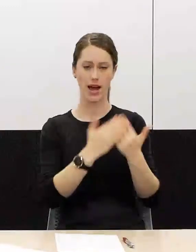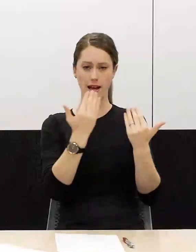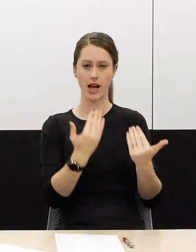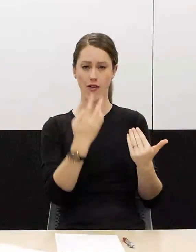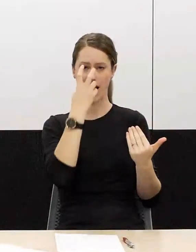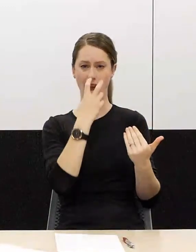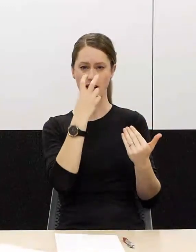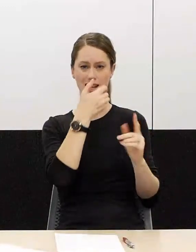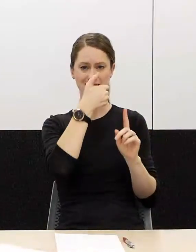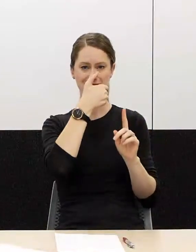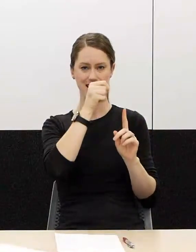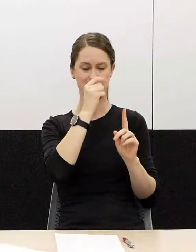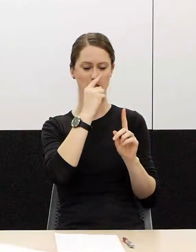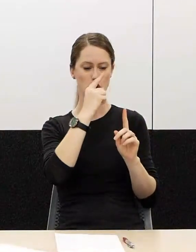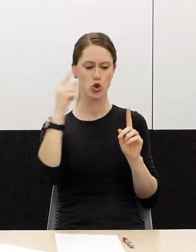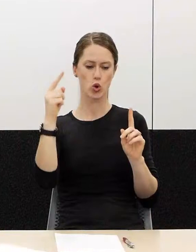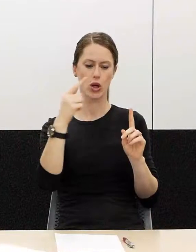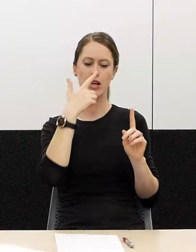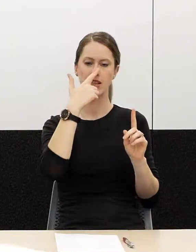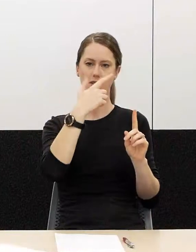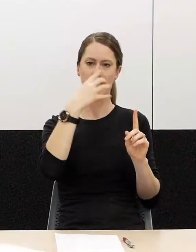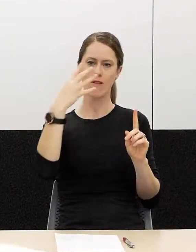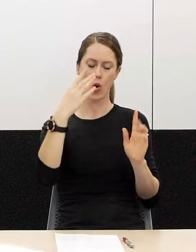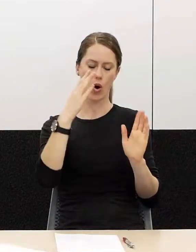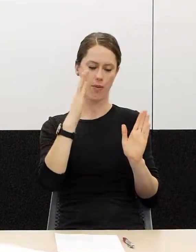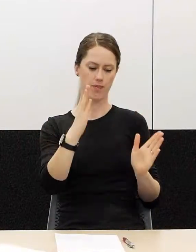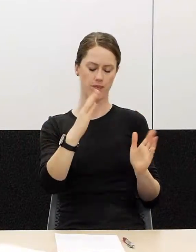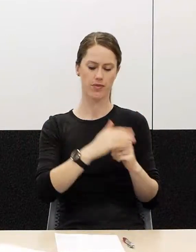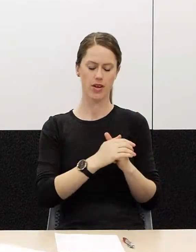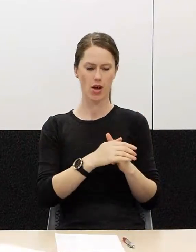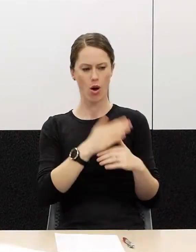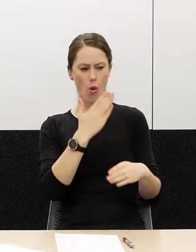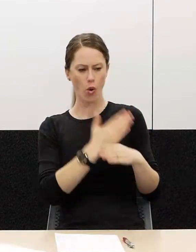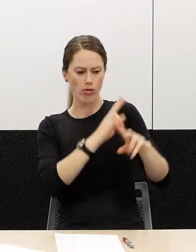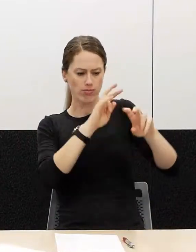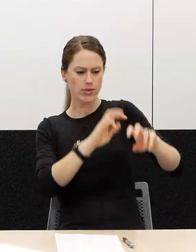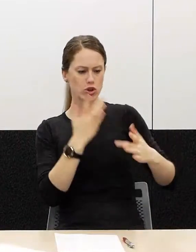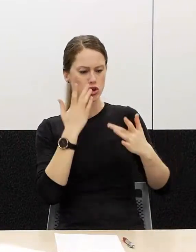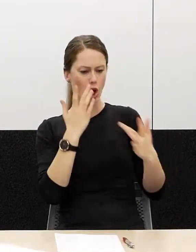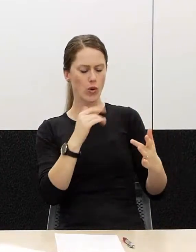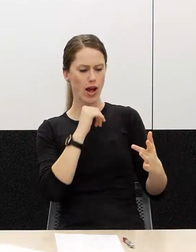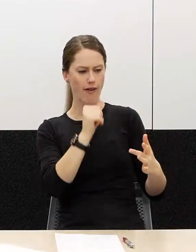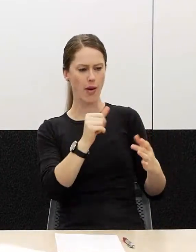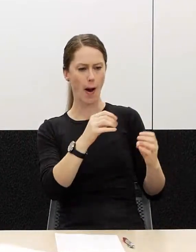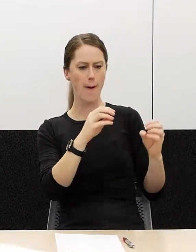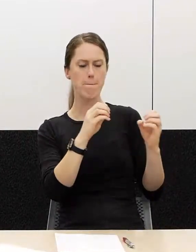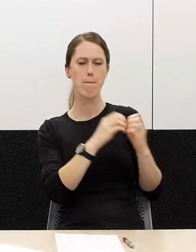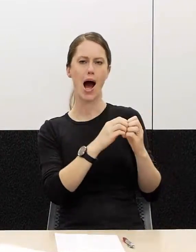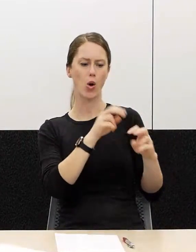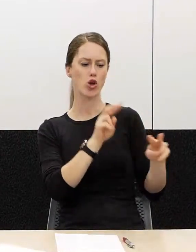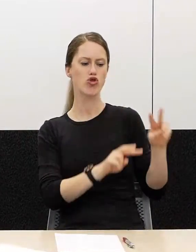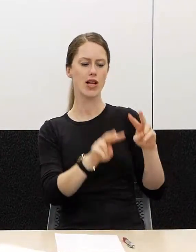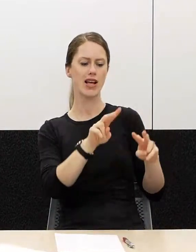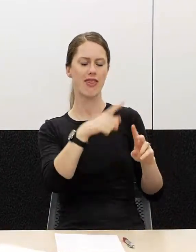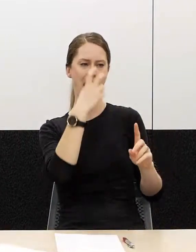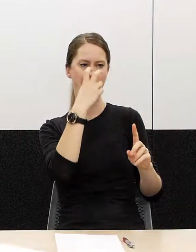screening age is 60 to 74. And what work has shown is having the bowel screening age in that range means that we're